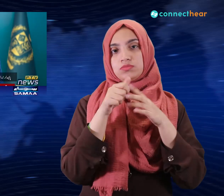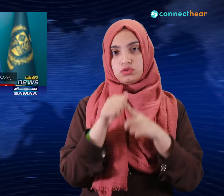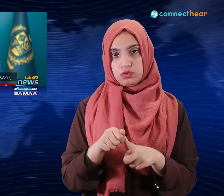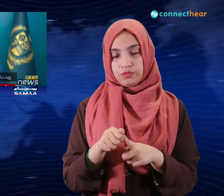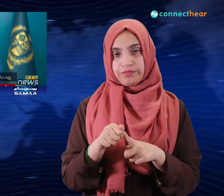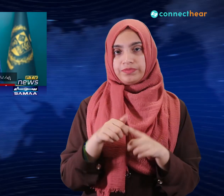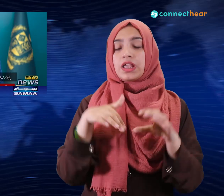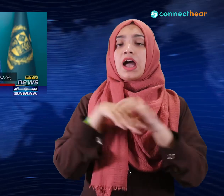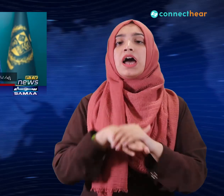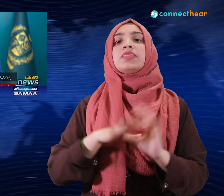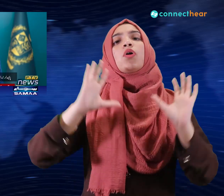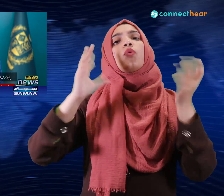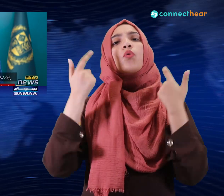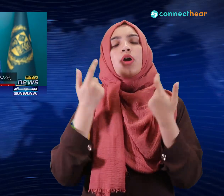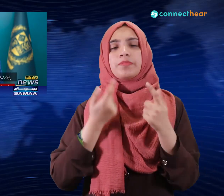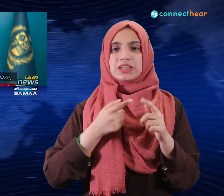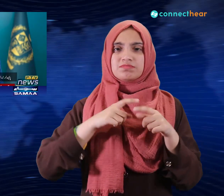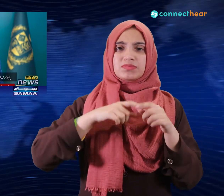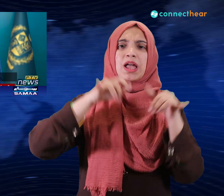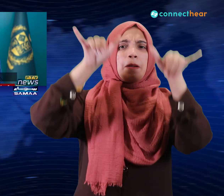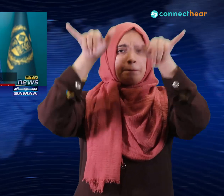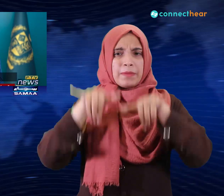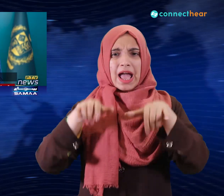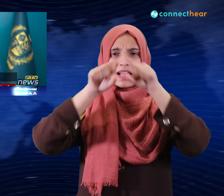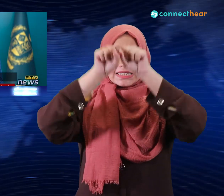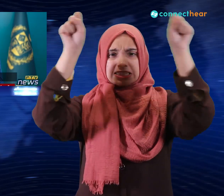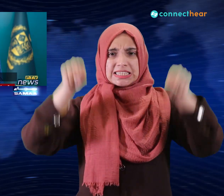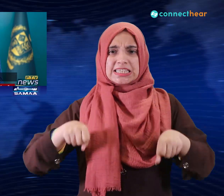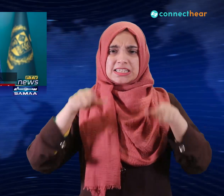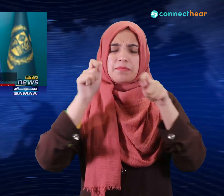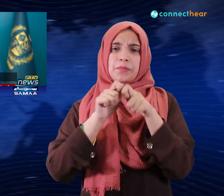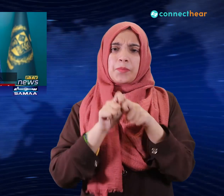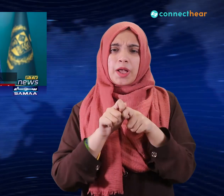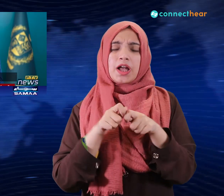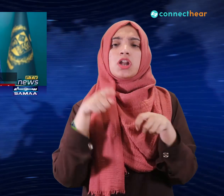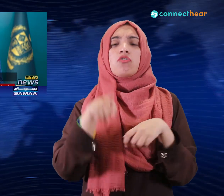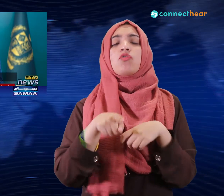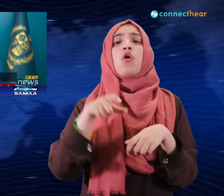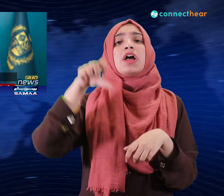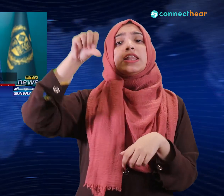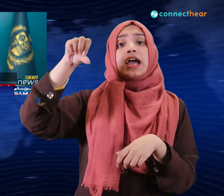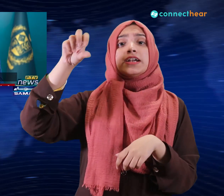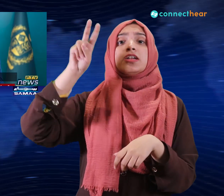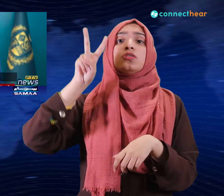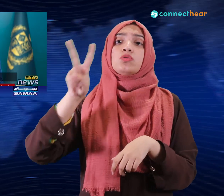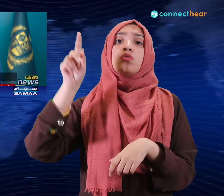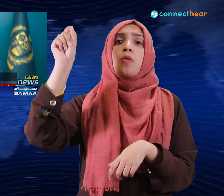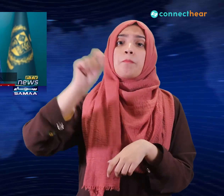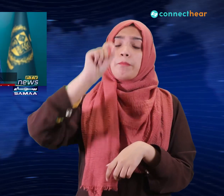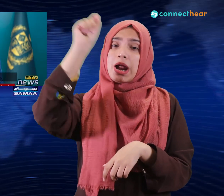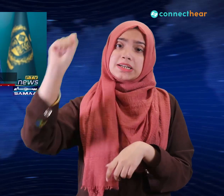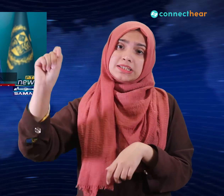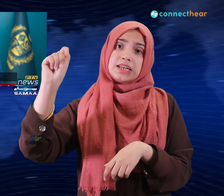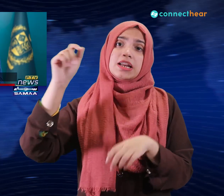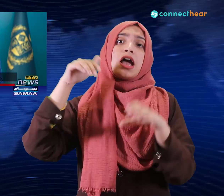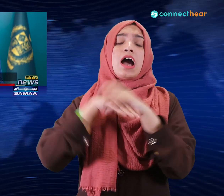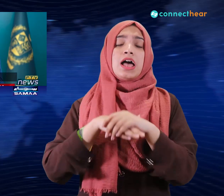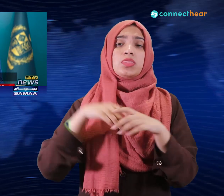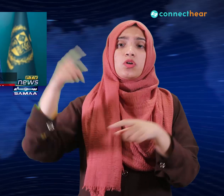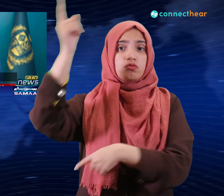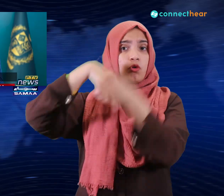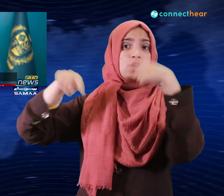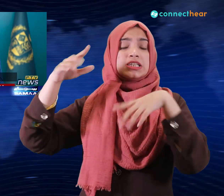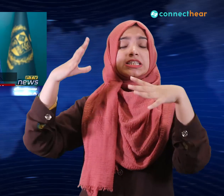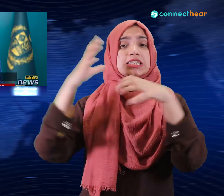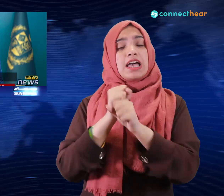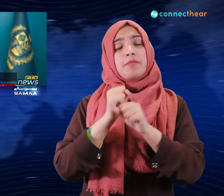Investment in sustainable infrastructure, which impacts 92% of the SDGs, must be a